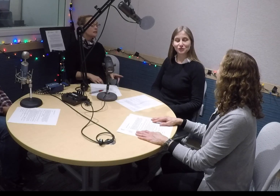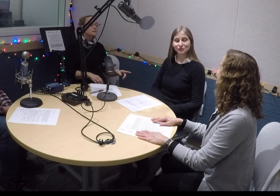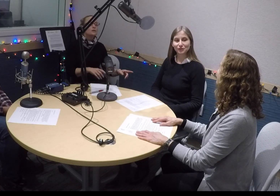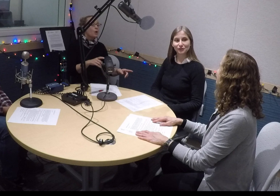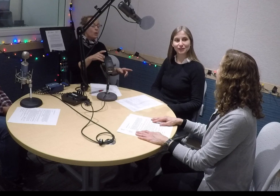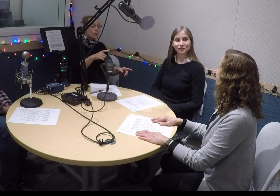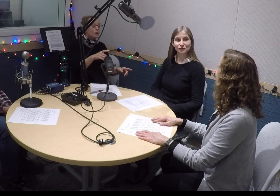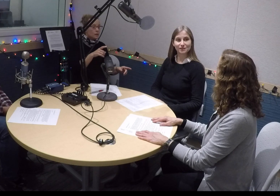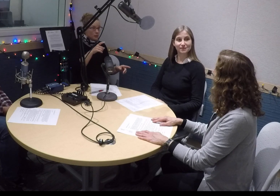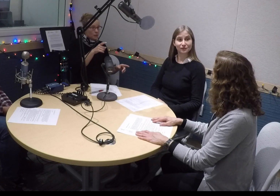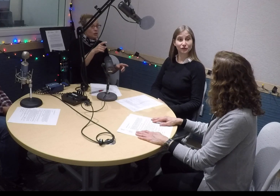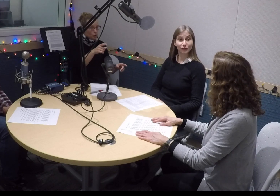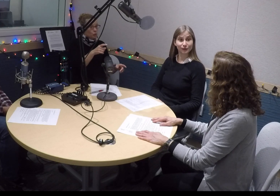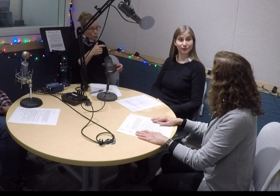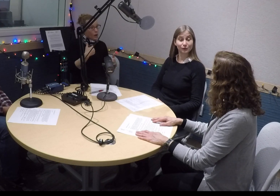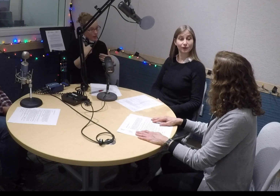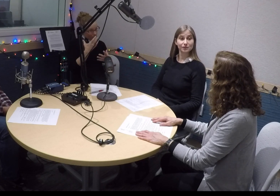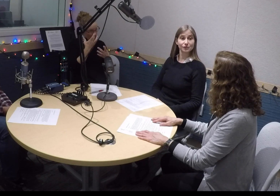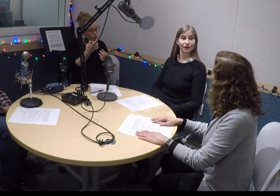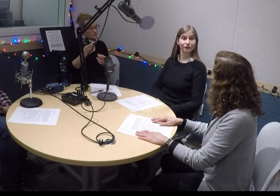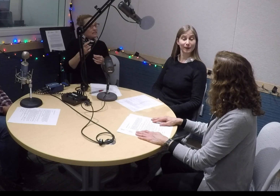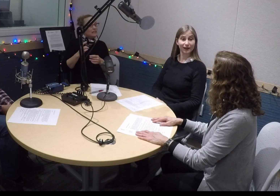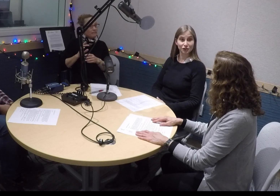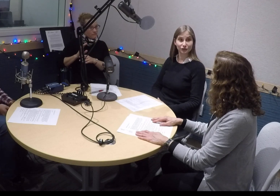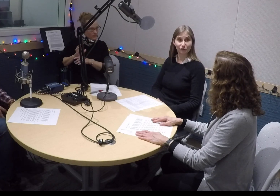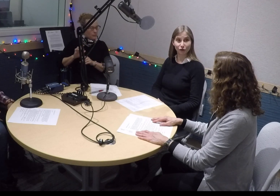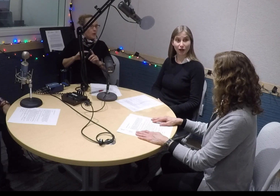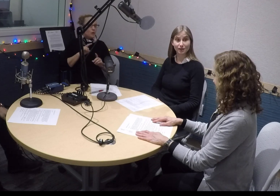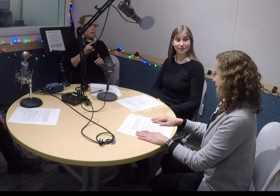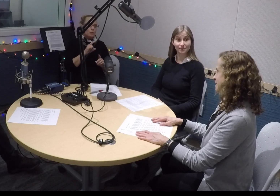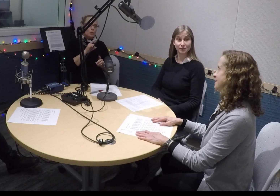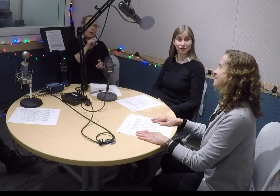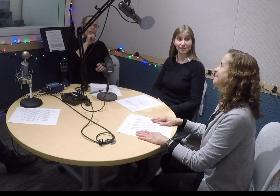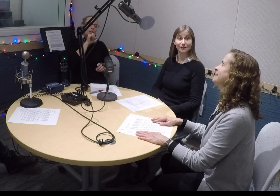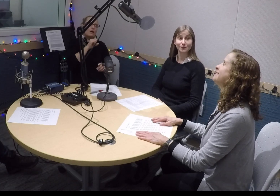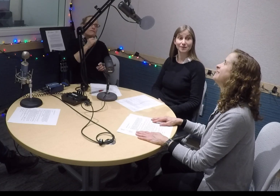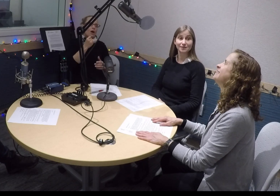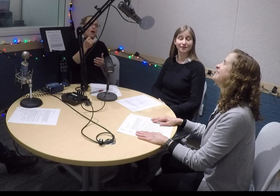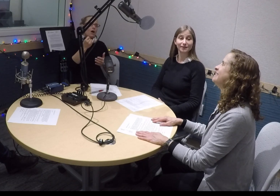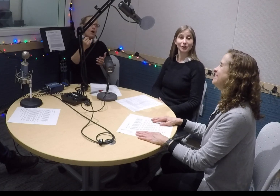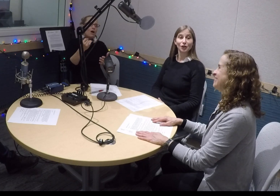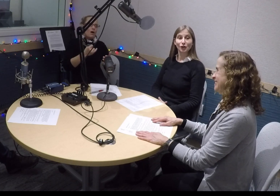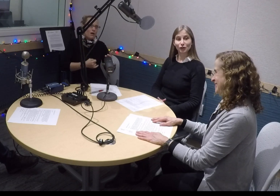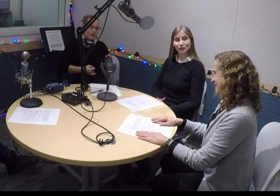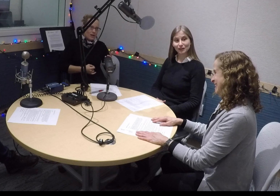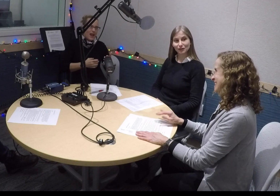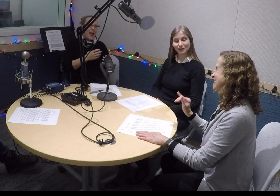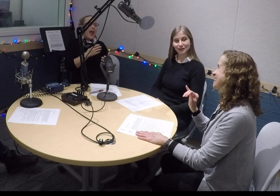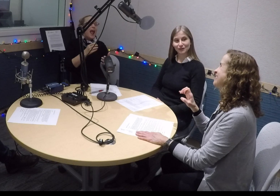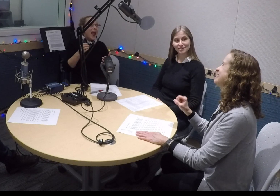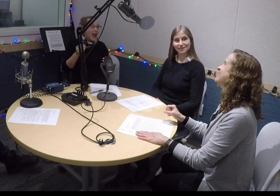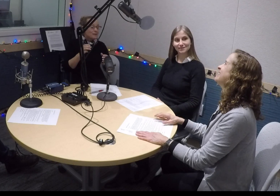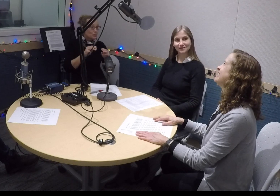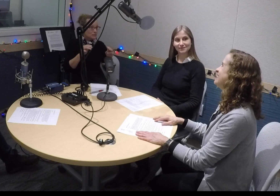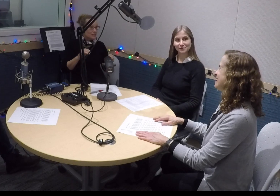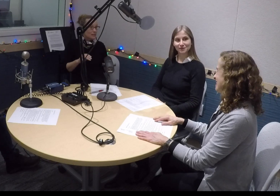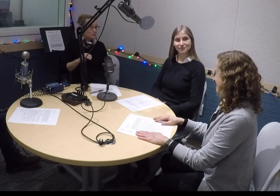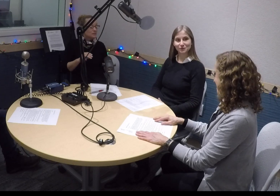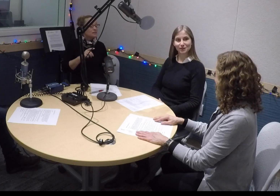your interest in film, you also have a passion for art and museums. Earlier in our season this semester, we had